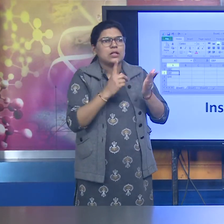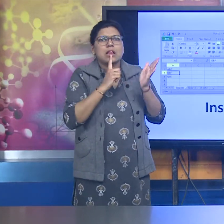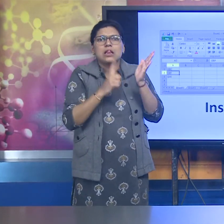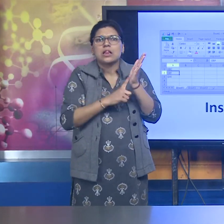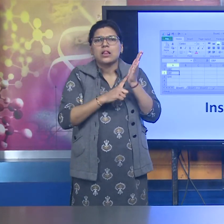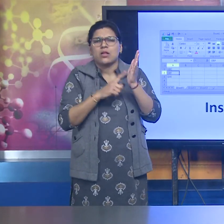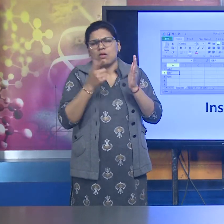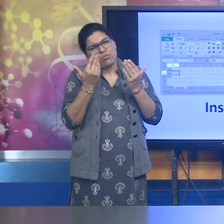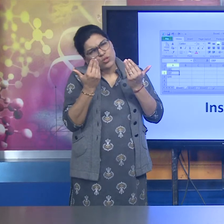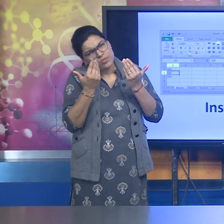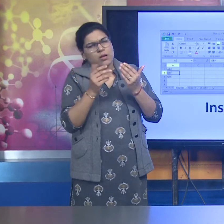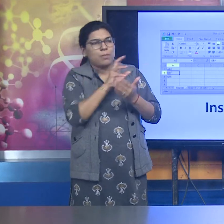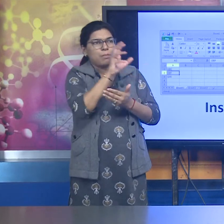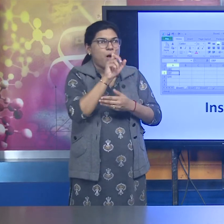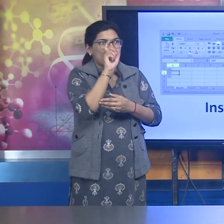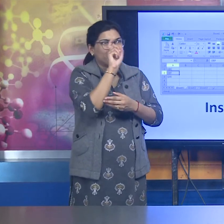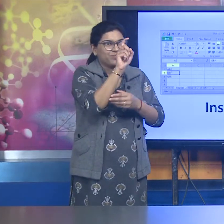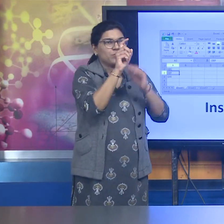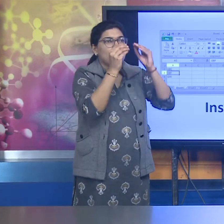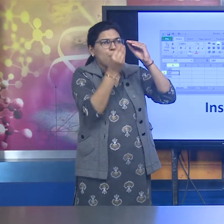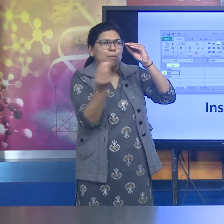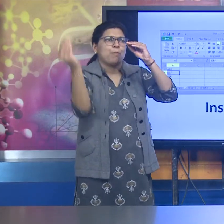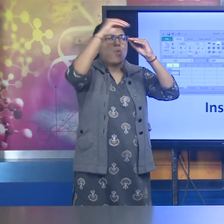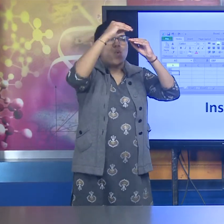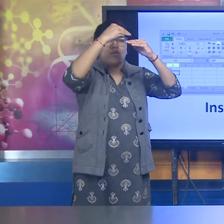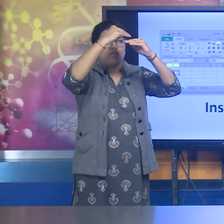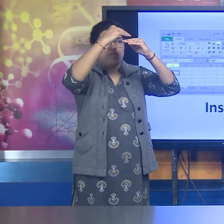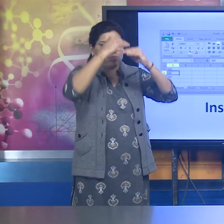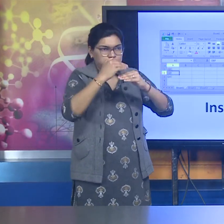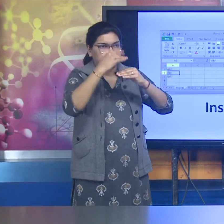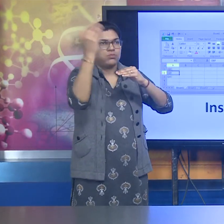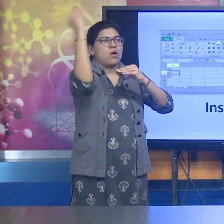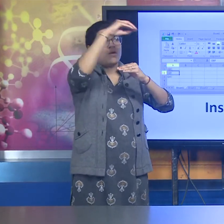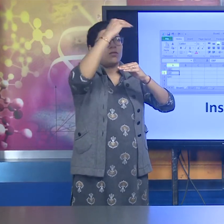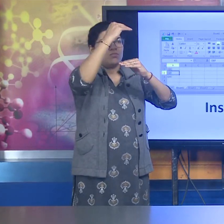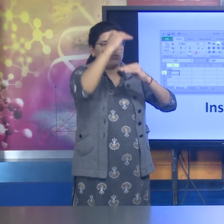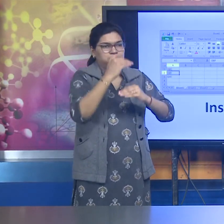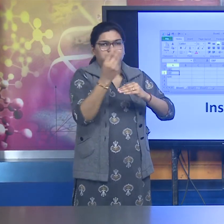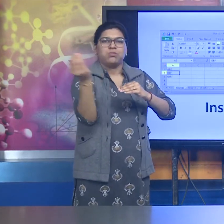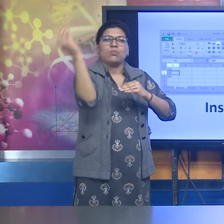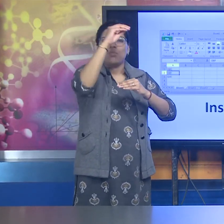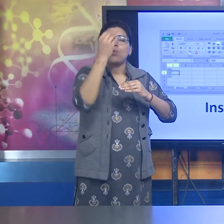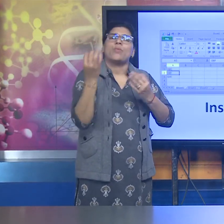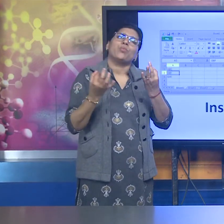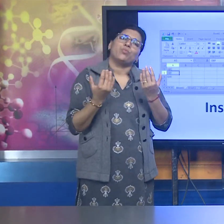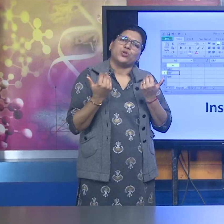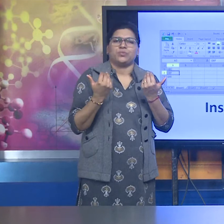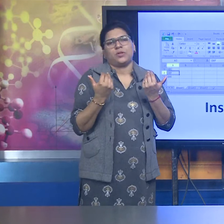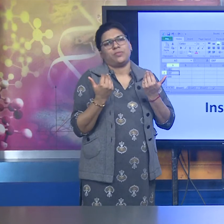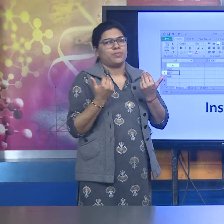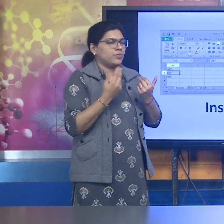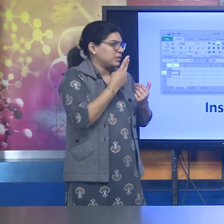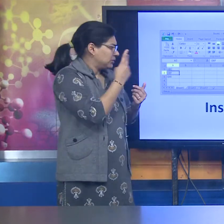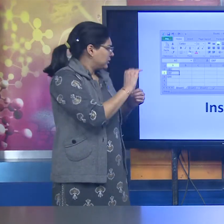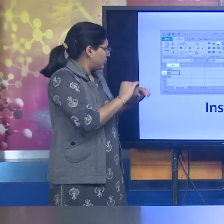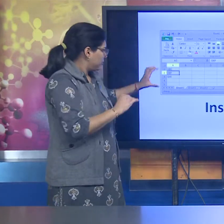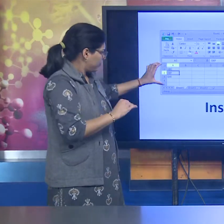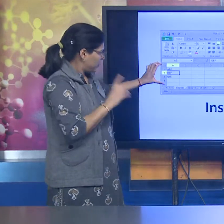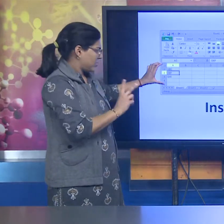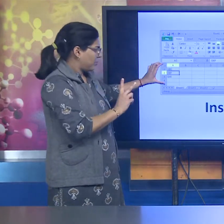you have finished your work and there has some person comes who want you to add more data in that desired work.